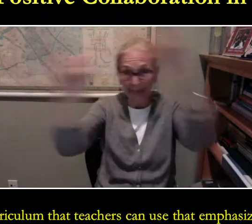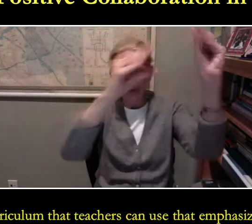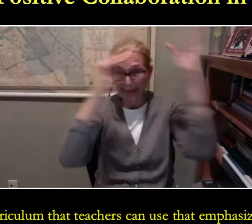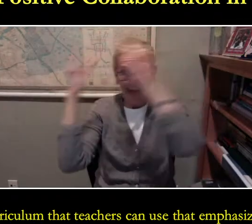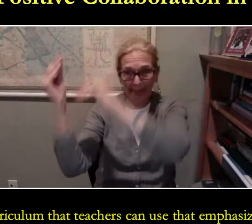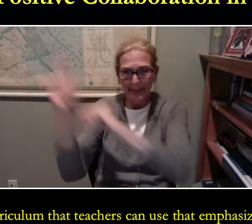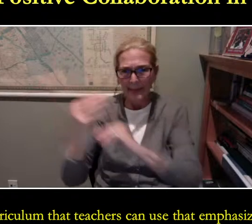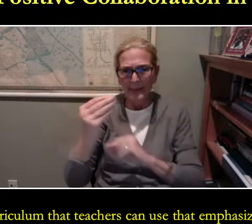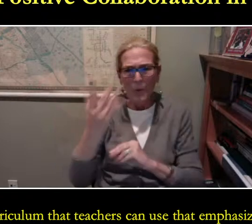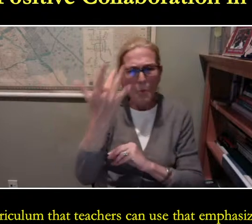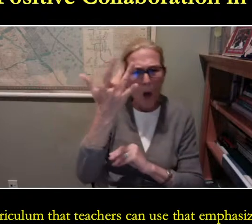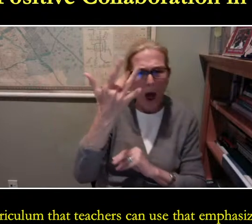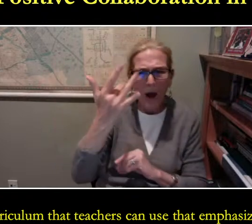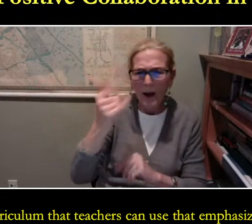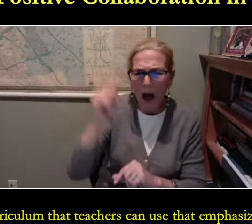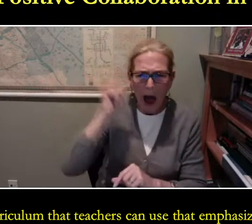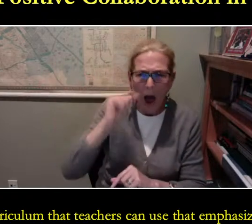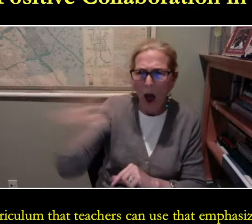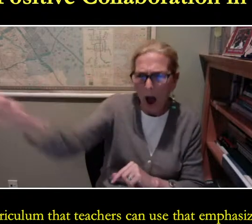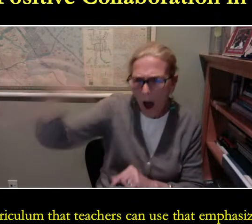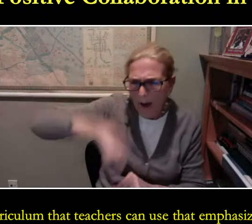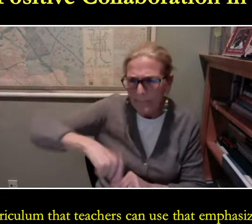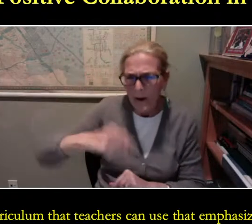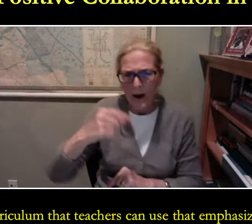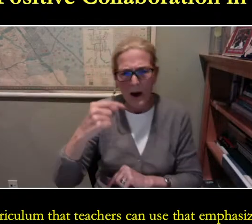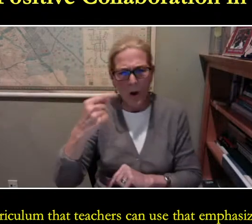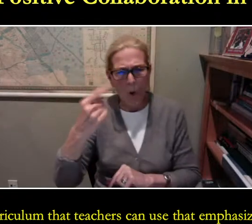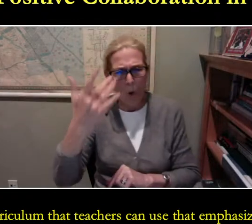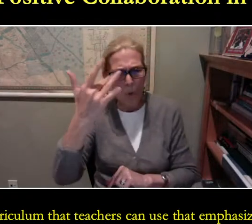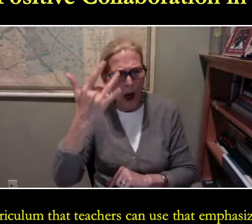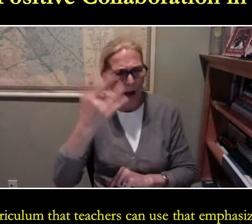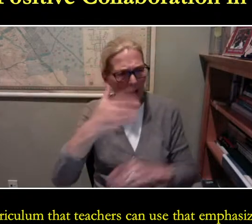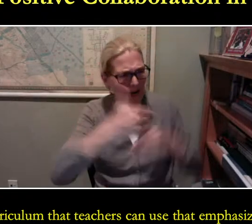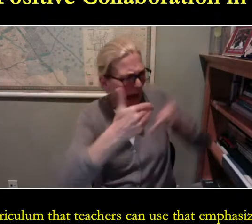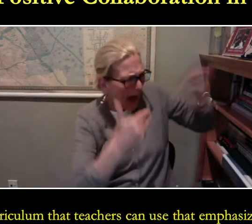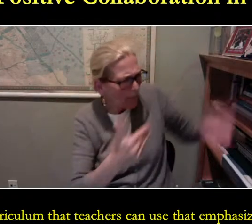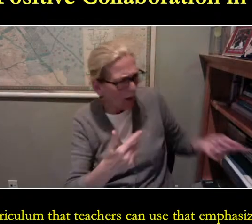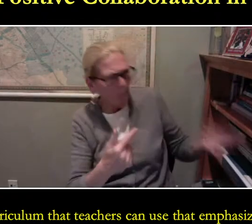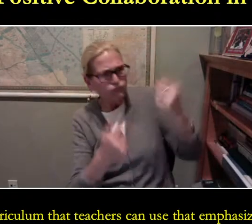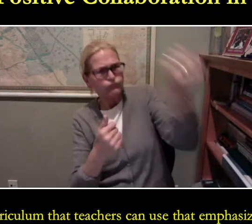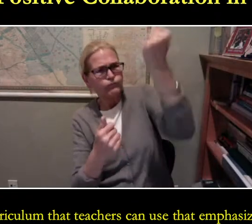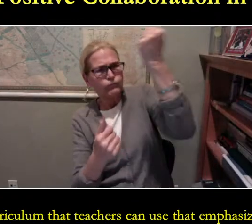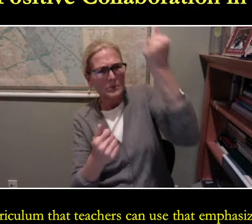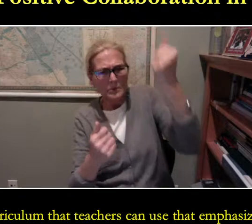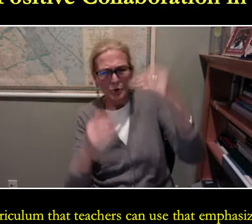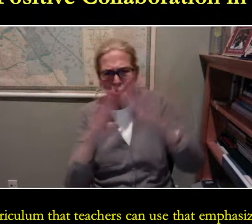And a lot of times, families will host a gathering and it's all